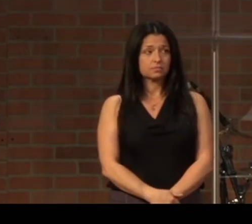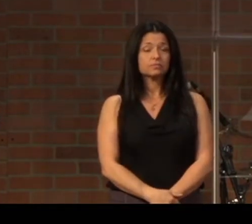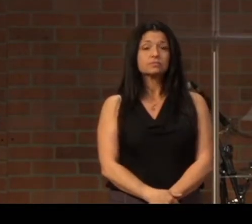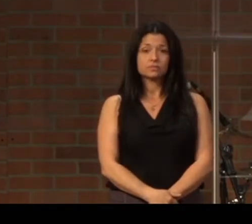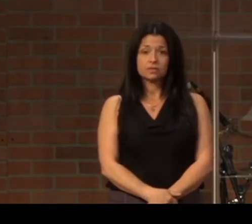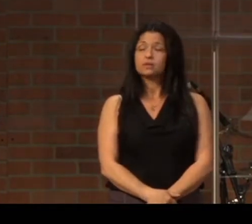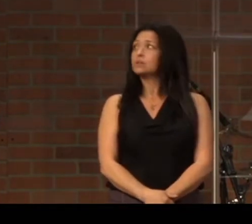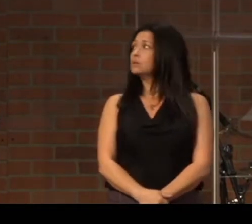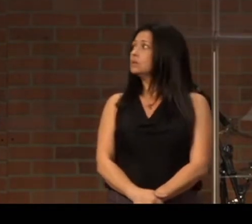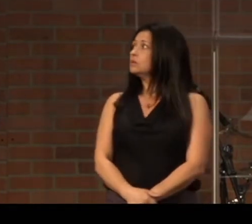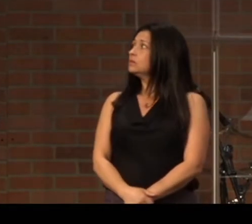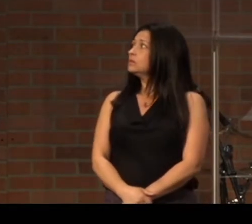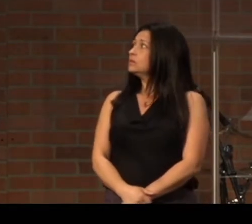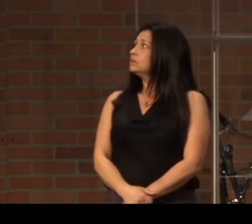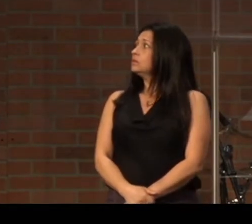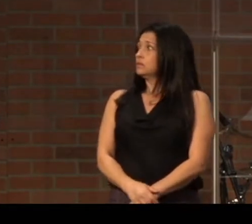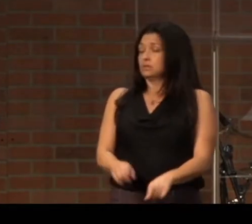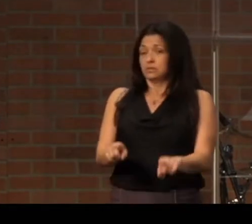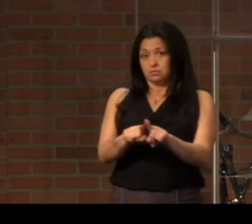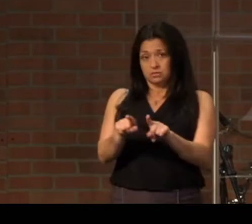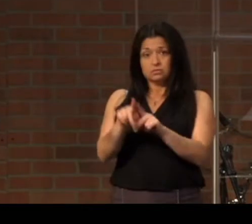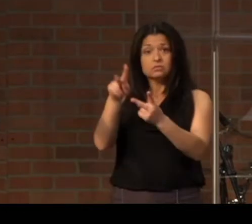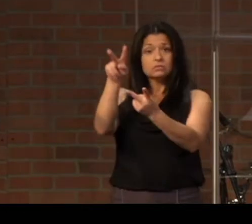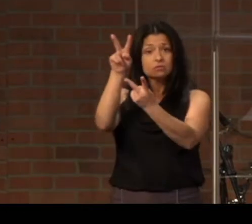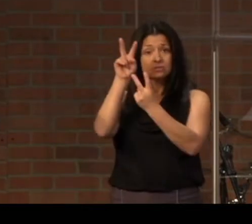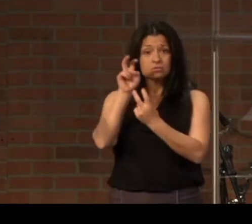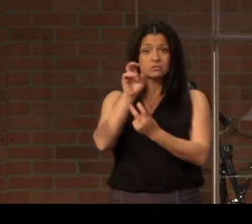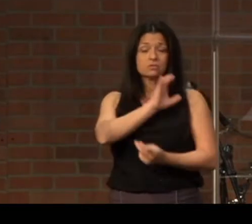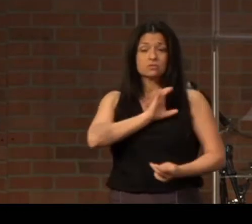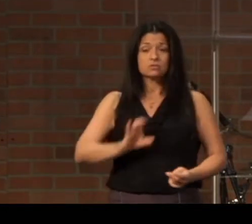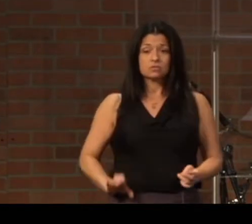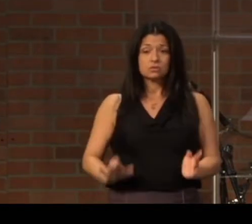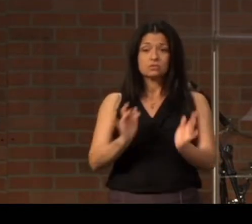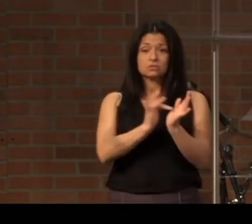Therefore, as you receive Christ Jesus the Lord,